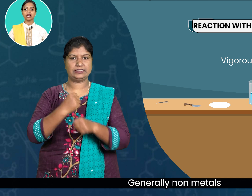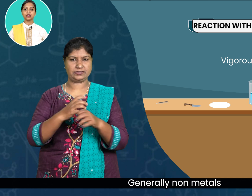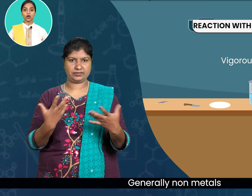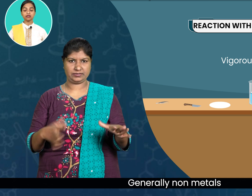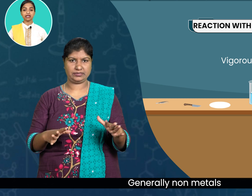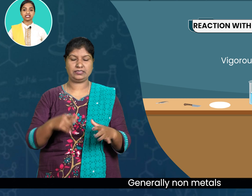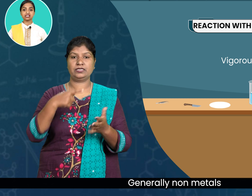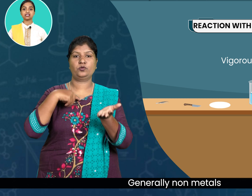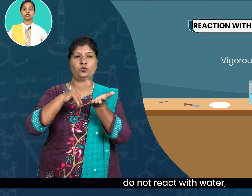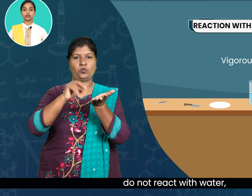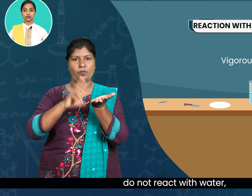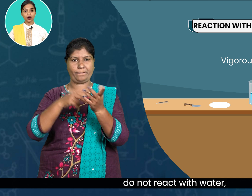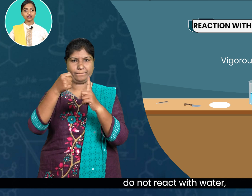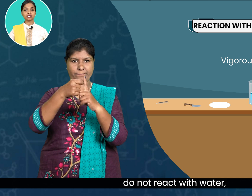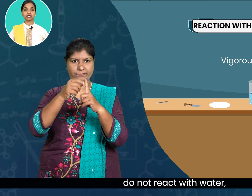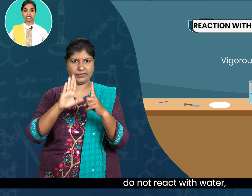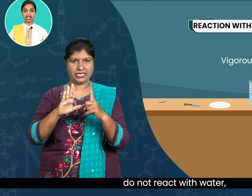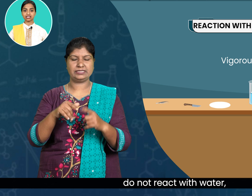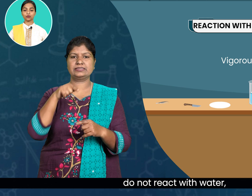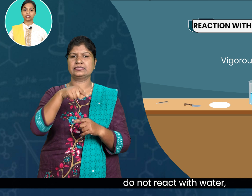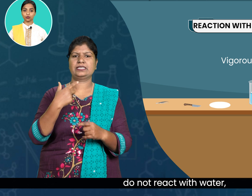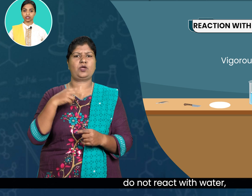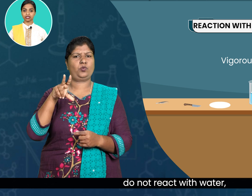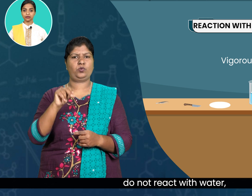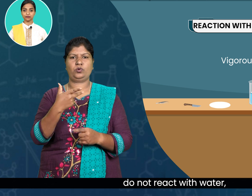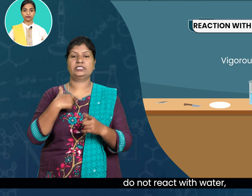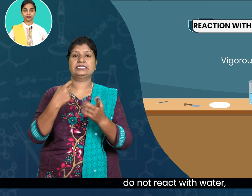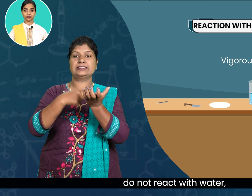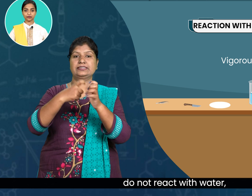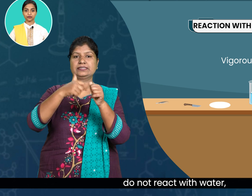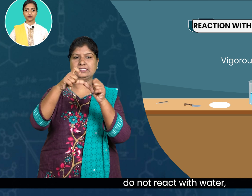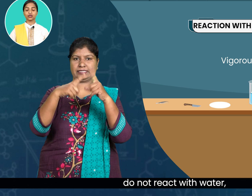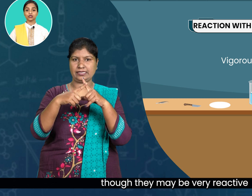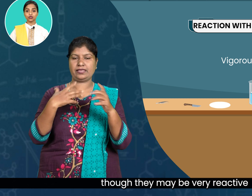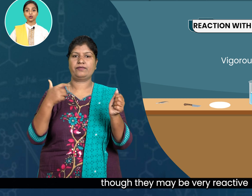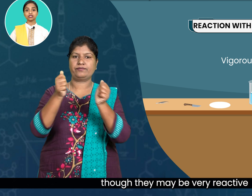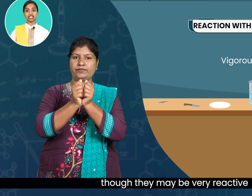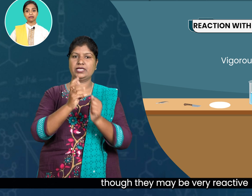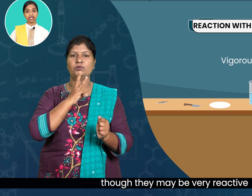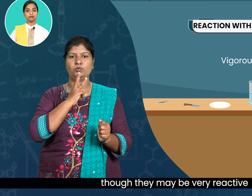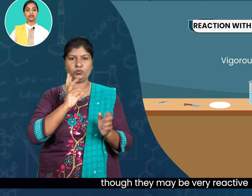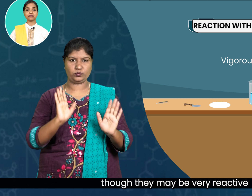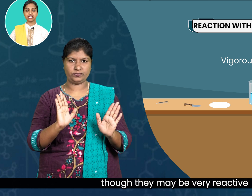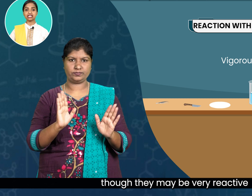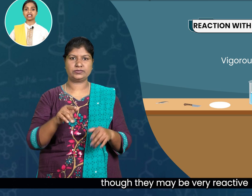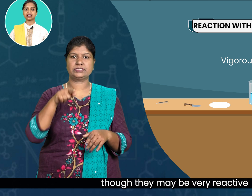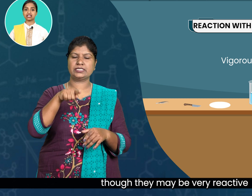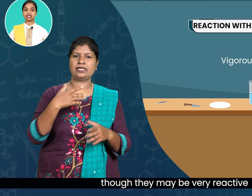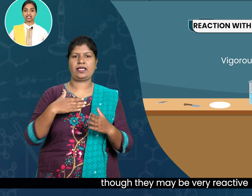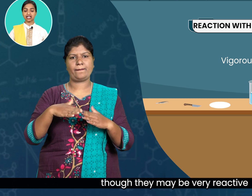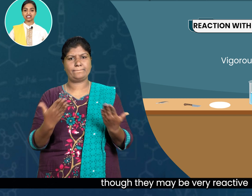Generally, non-metals do not react with water, though they may be